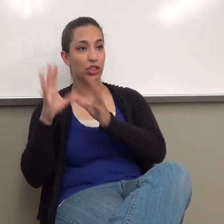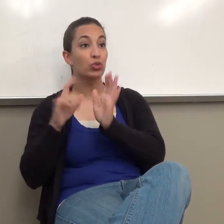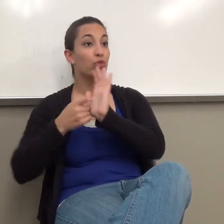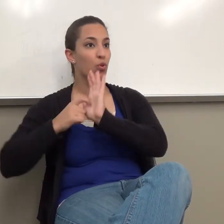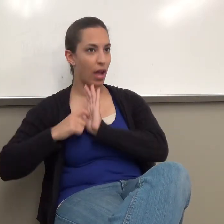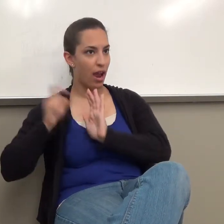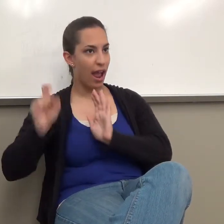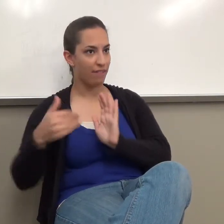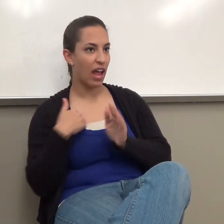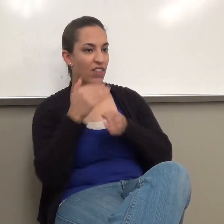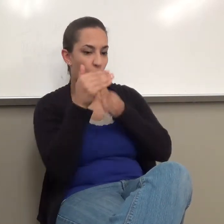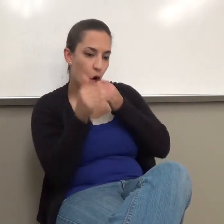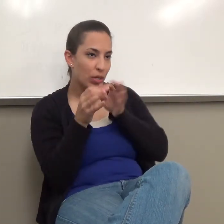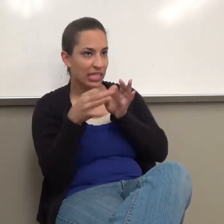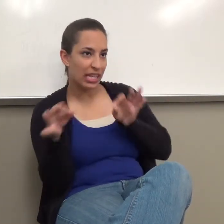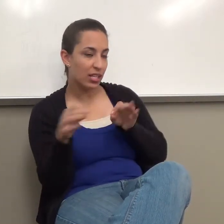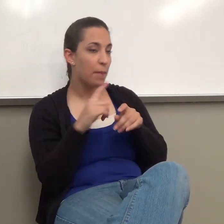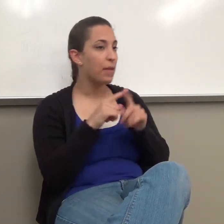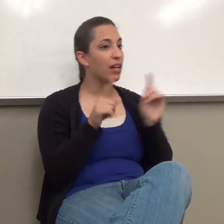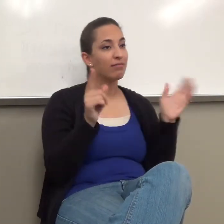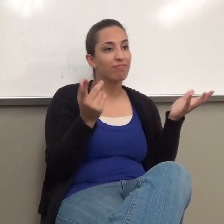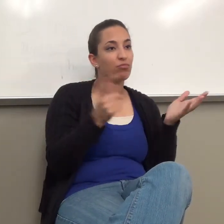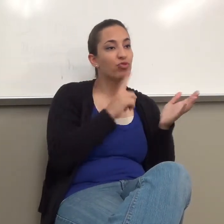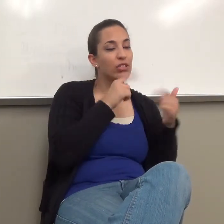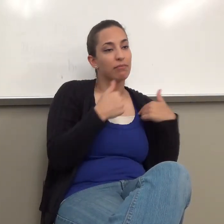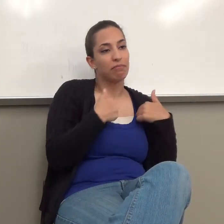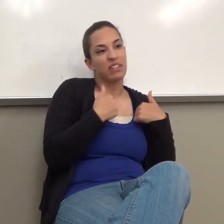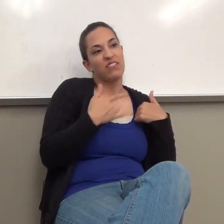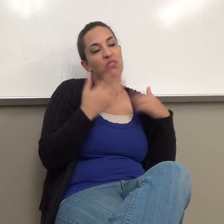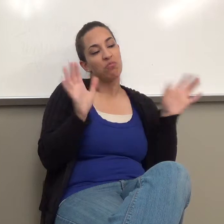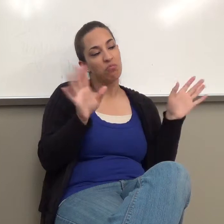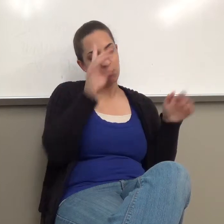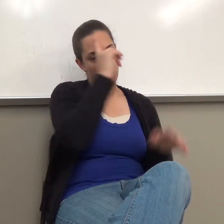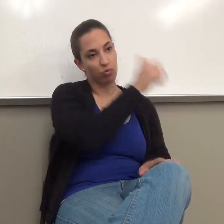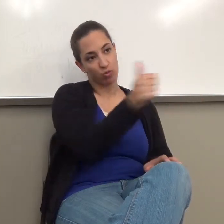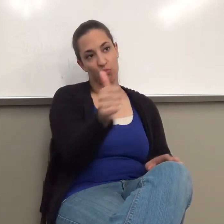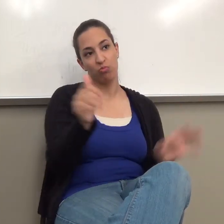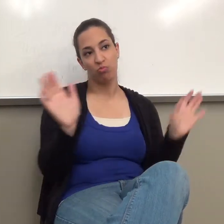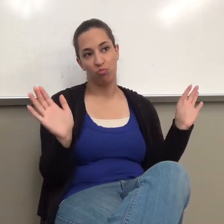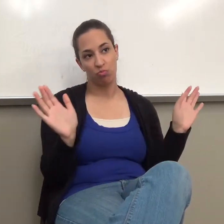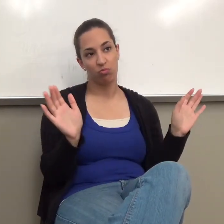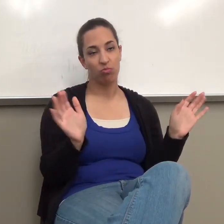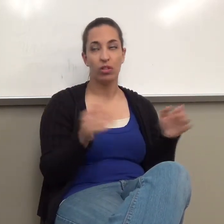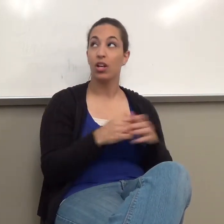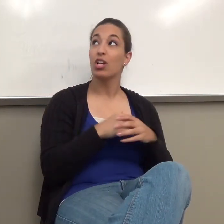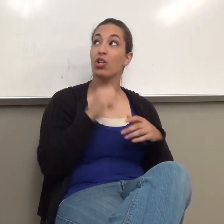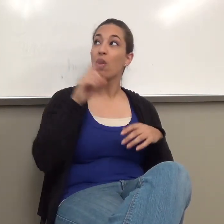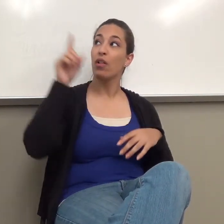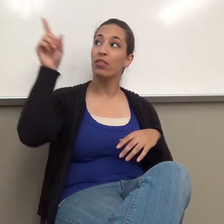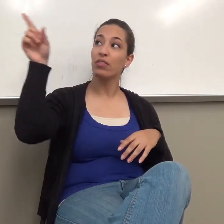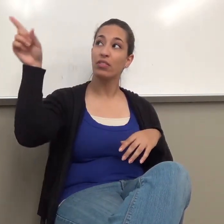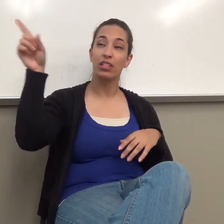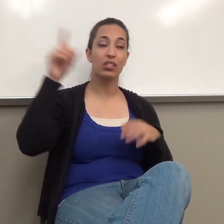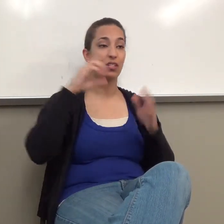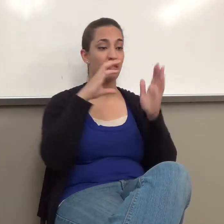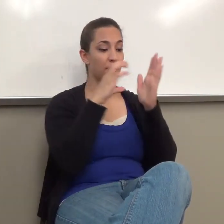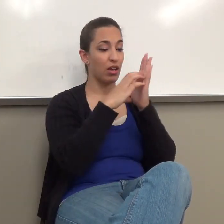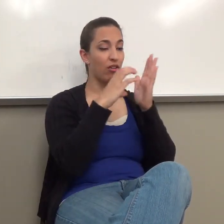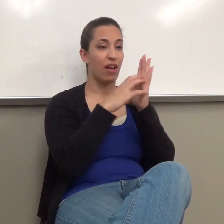So this person who wrote this paragraph about these three athletes did not choose to put a concluding sentence. They